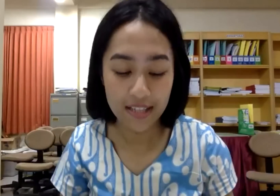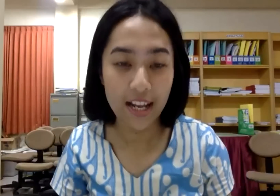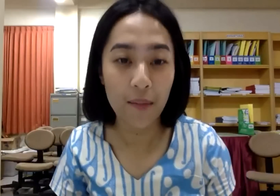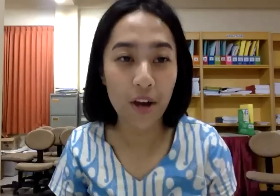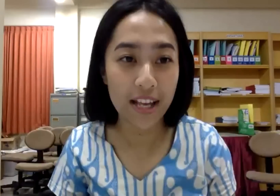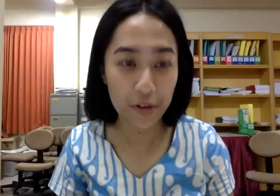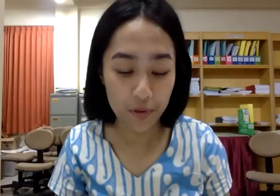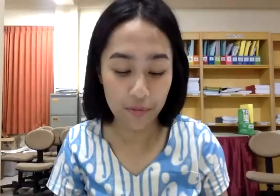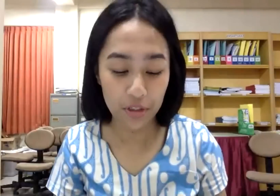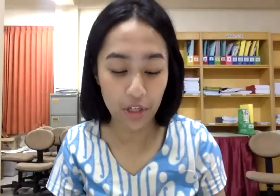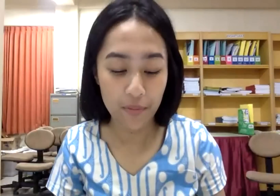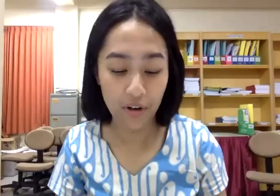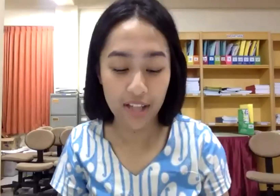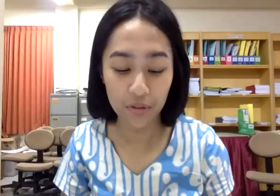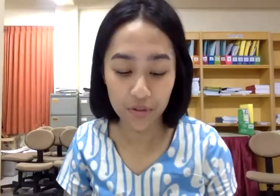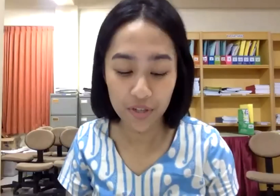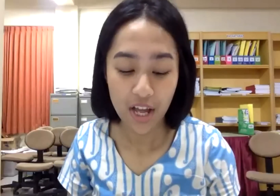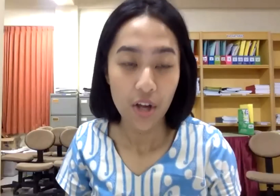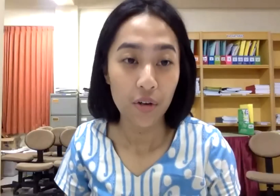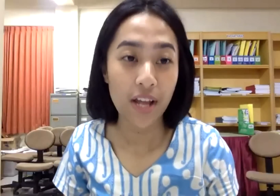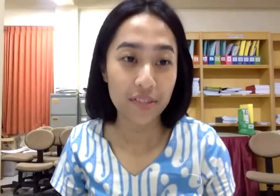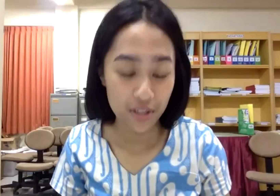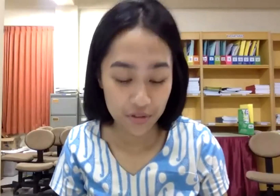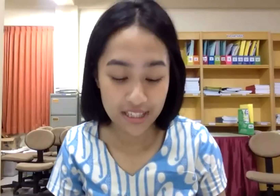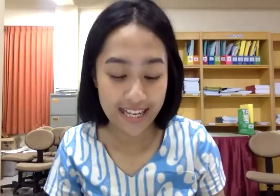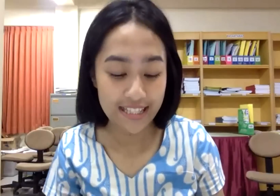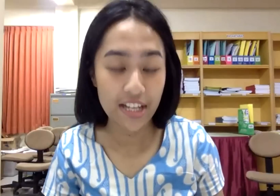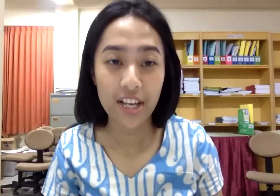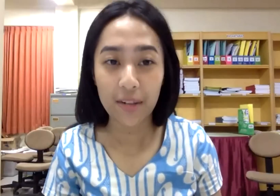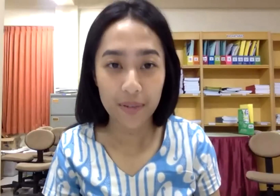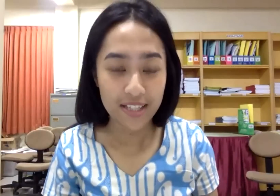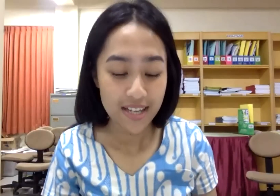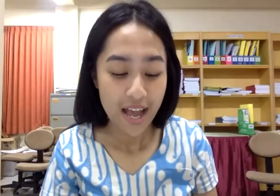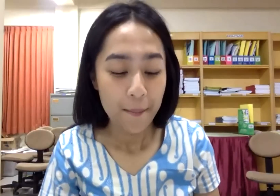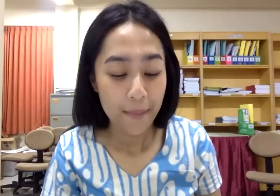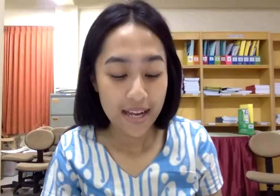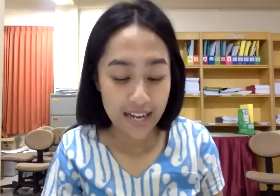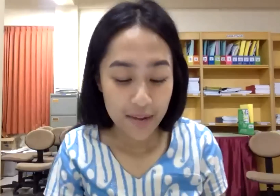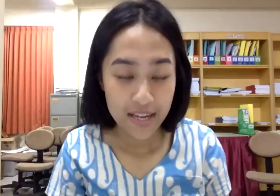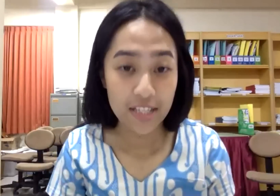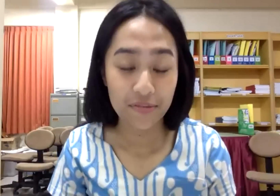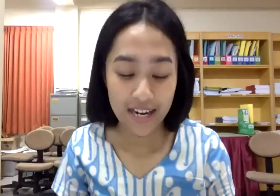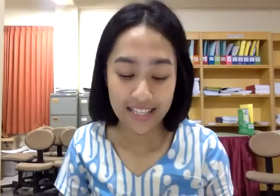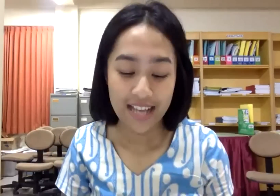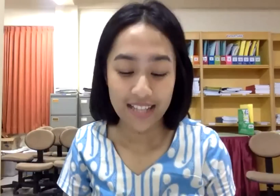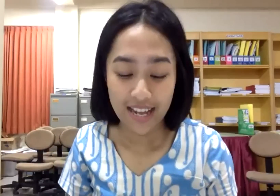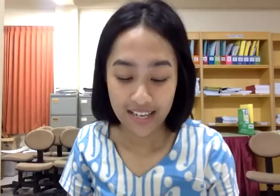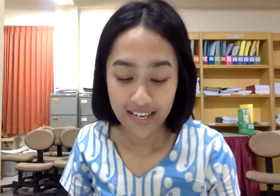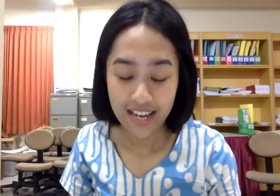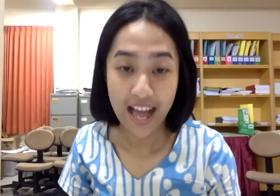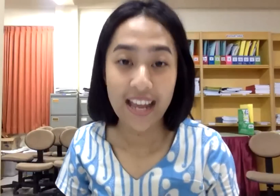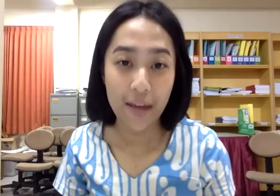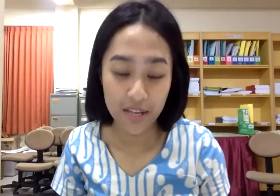Bismillahirrahmanirrahim. Assalamualaikum warahmatullahi wabarakatuh. Good afternoon, ladies and gentlemen. My name is Asa